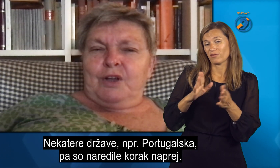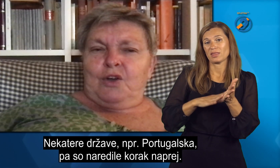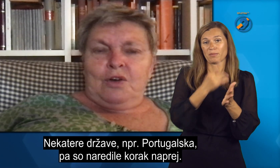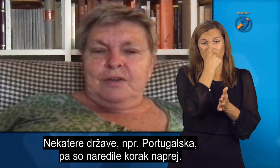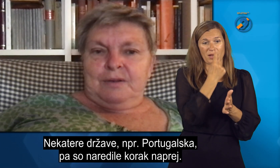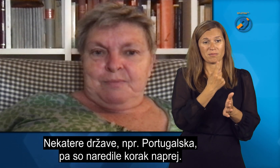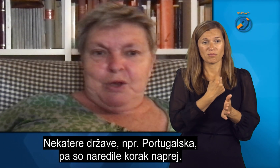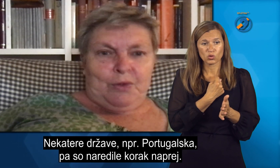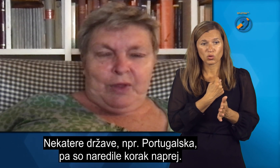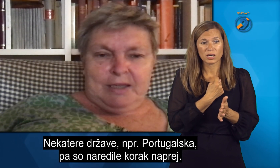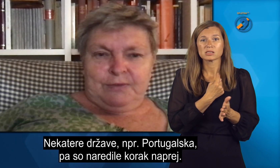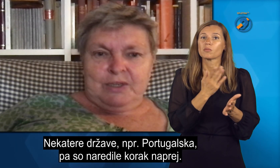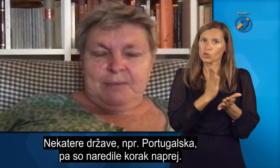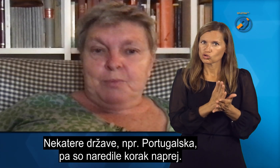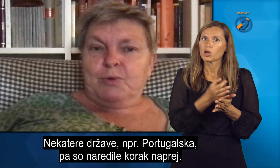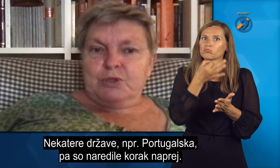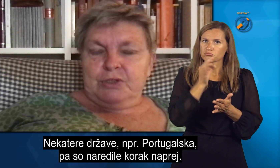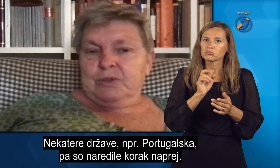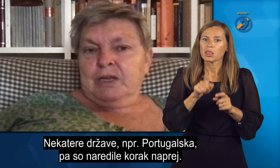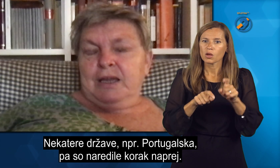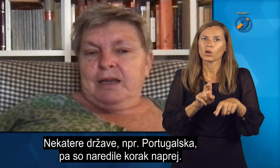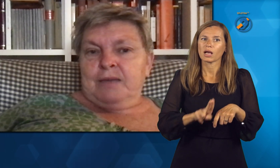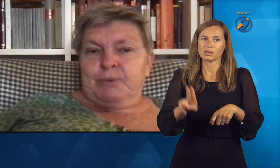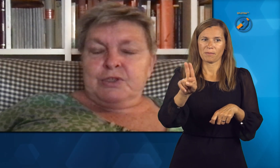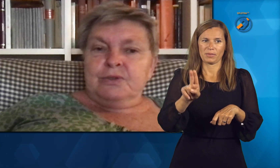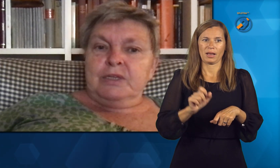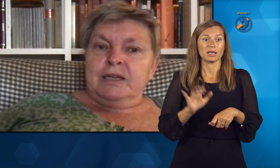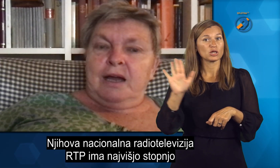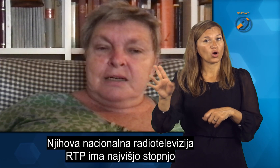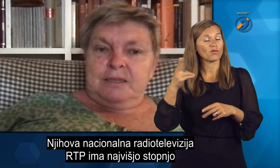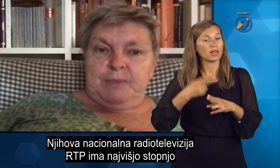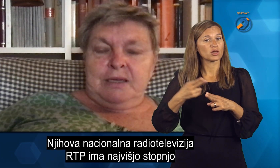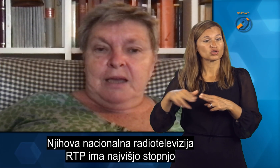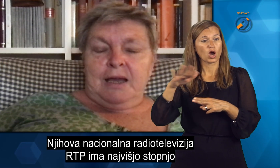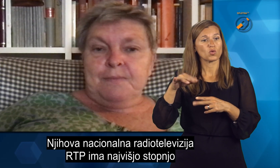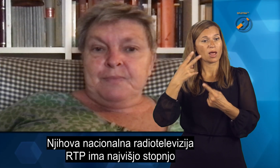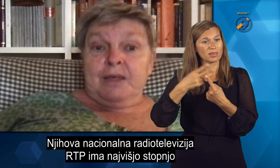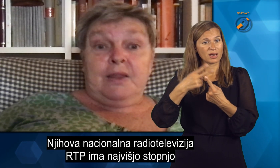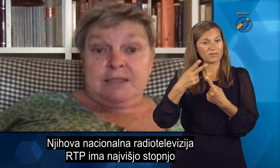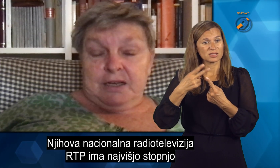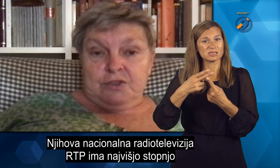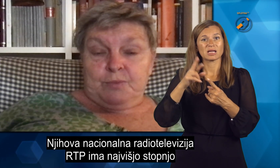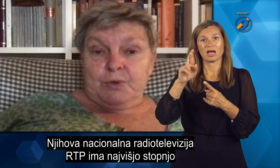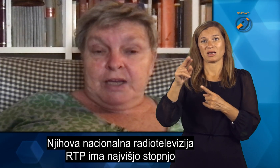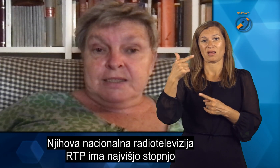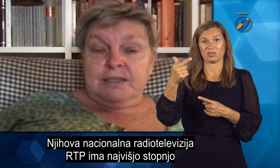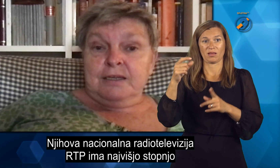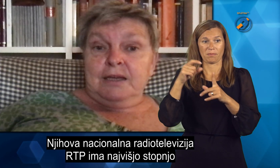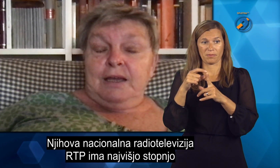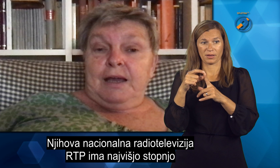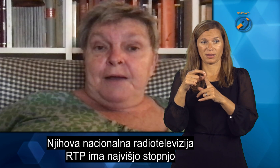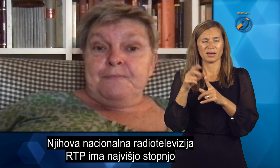they've gone beyond that. For example, Portugal. In Portugal, in RTP, that's the national